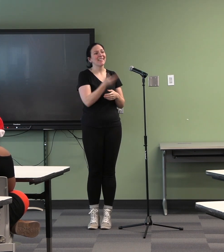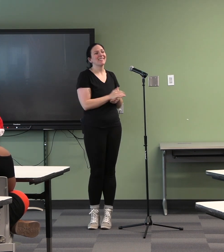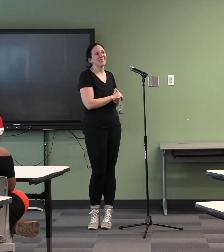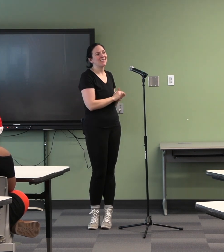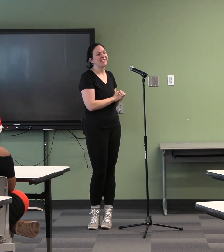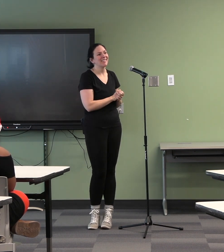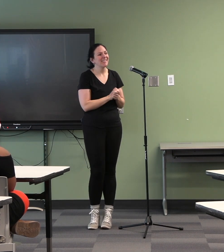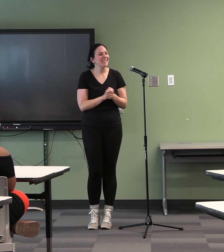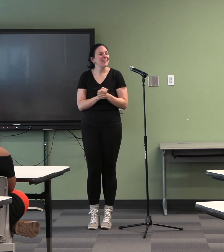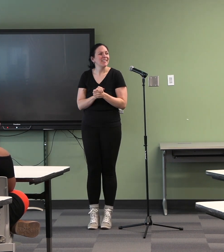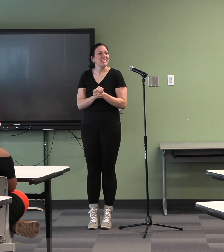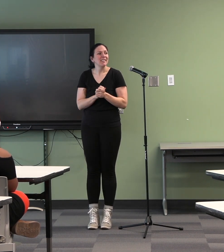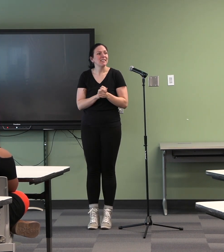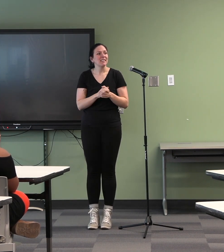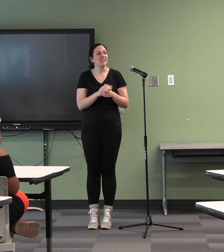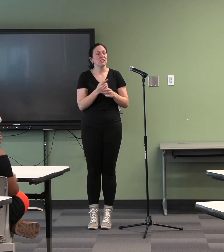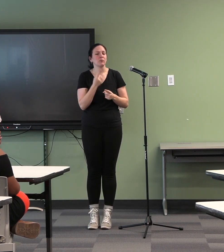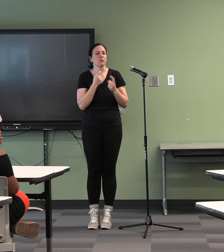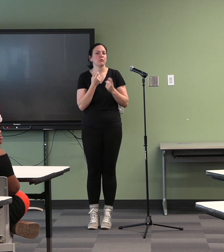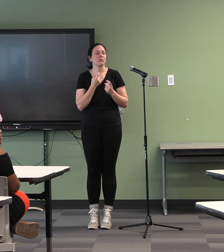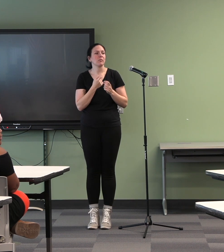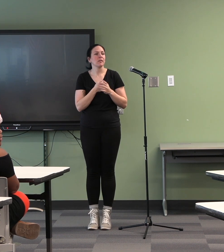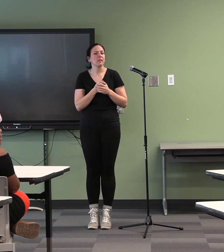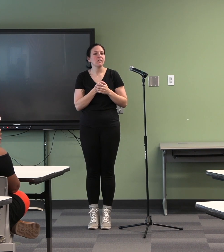Yes. I was just wondering if there was anyone in